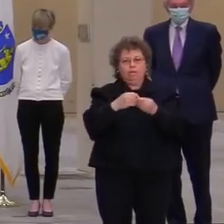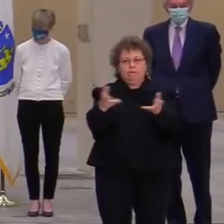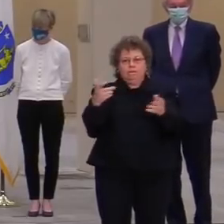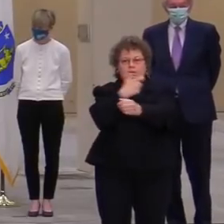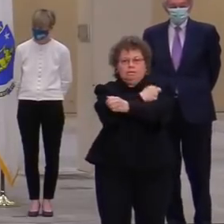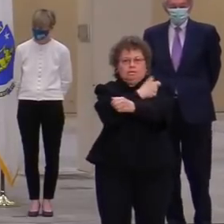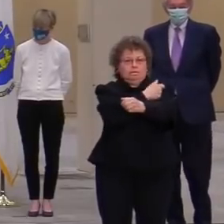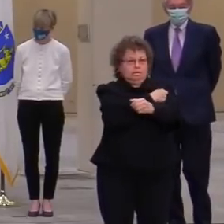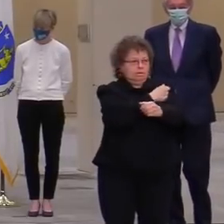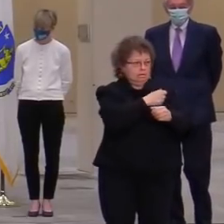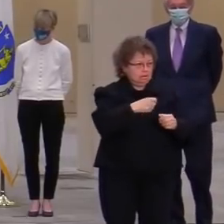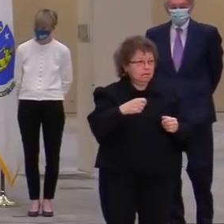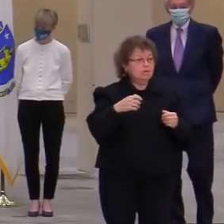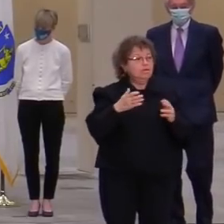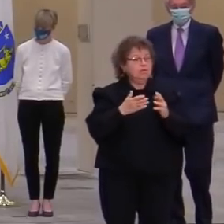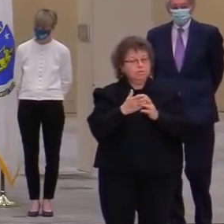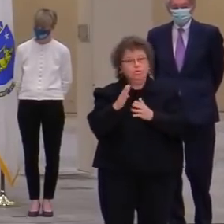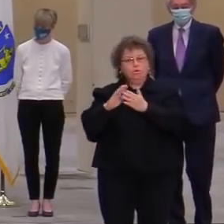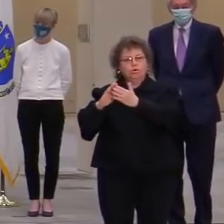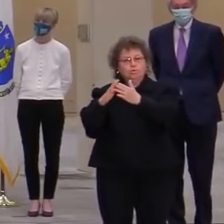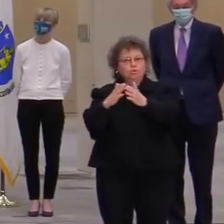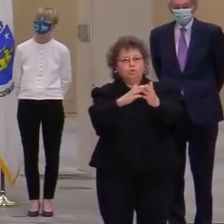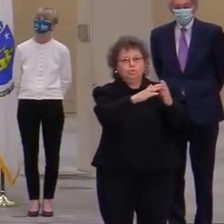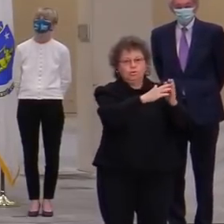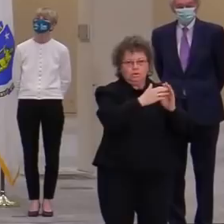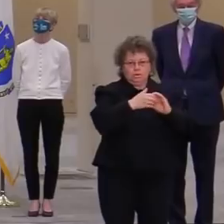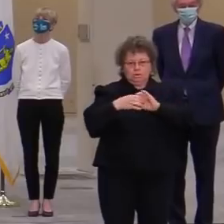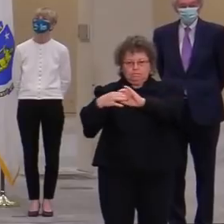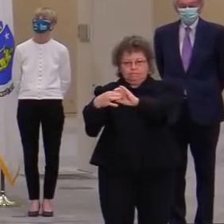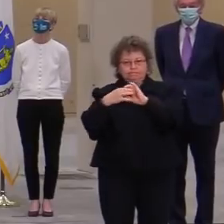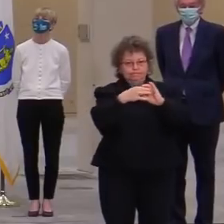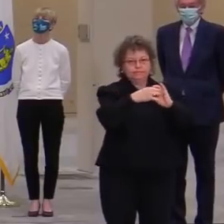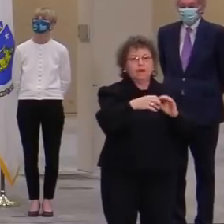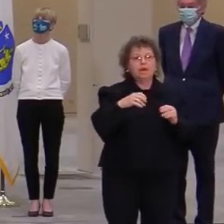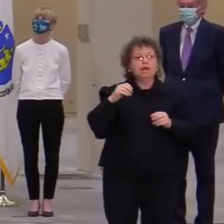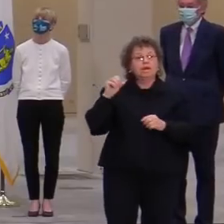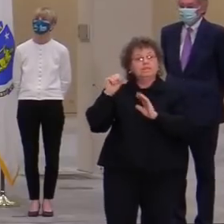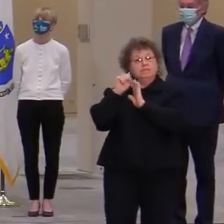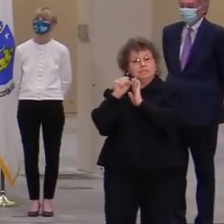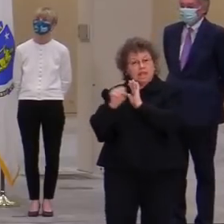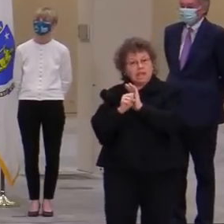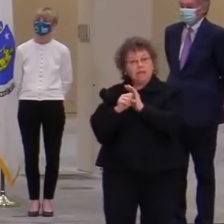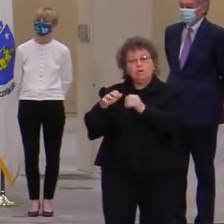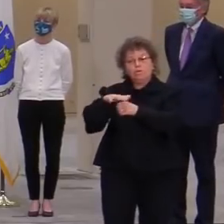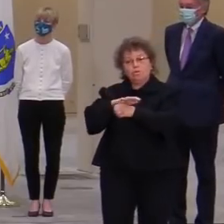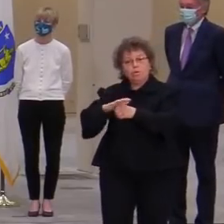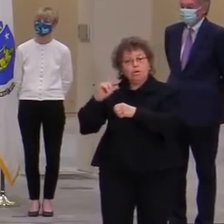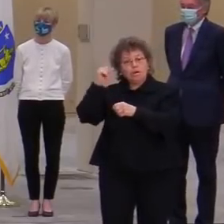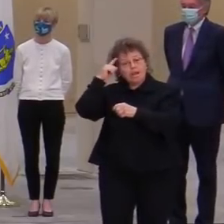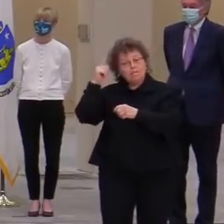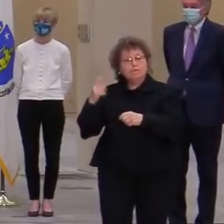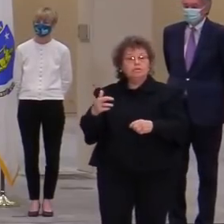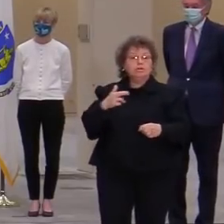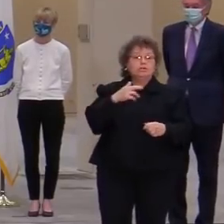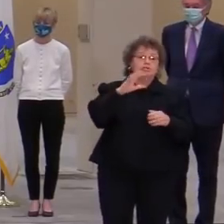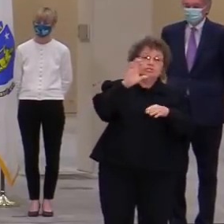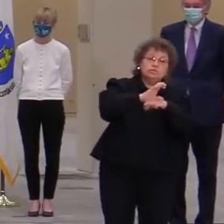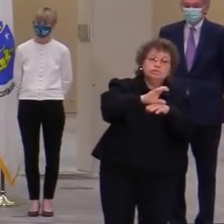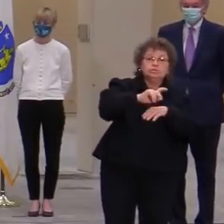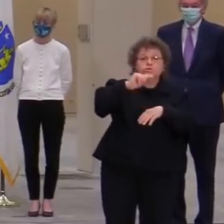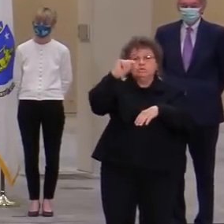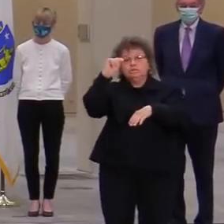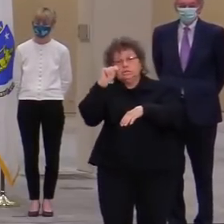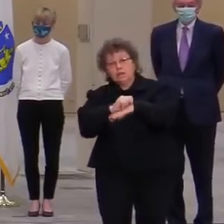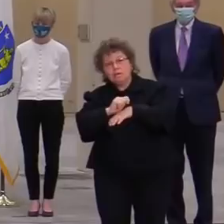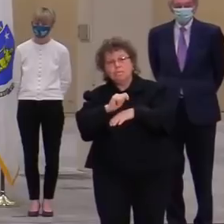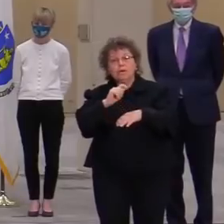do this through that whole community effort by working with state and local government, by reaching out to faith-based organizations, community-based